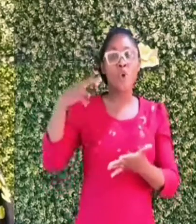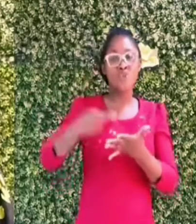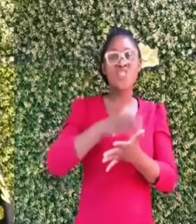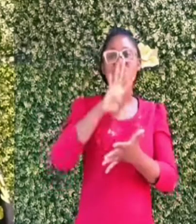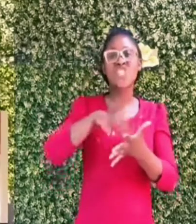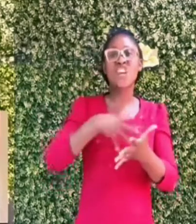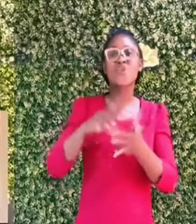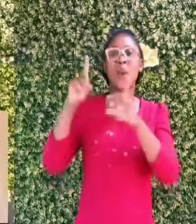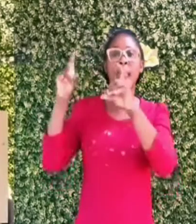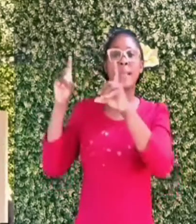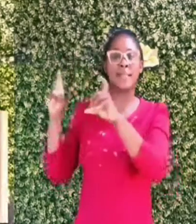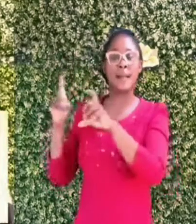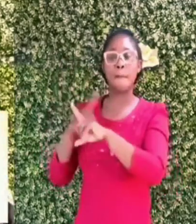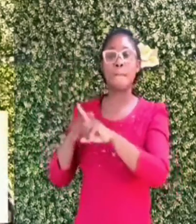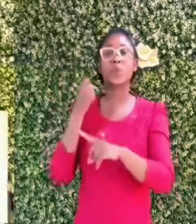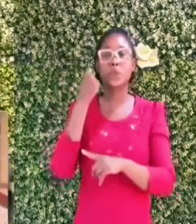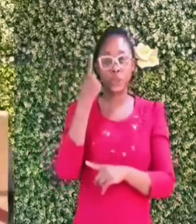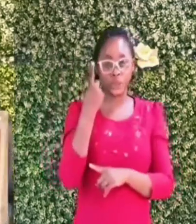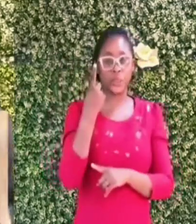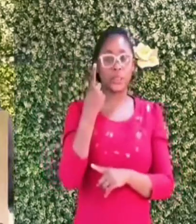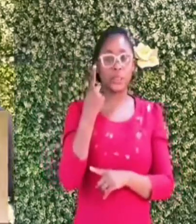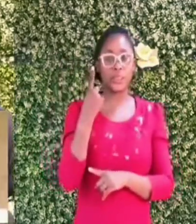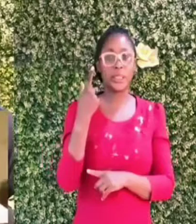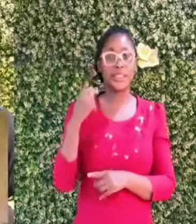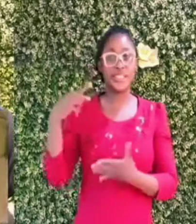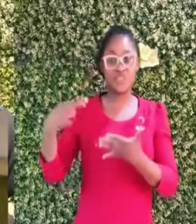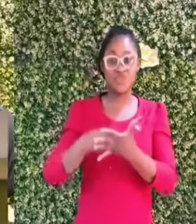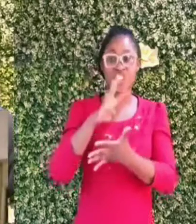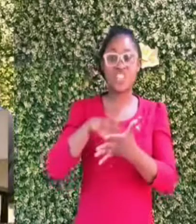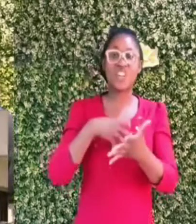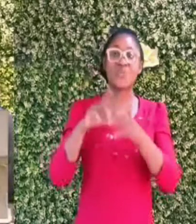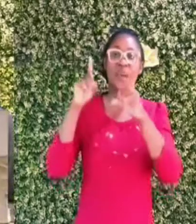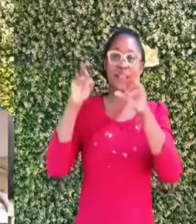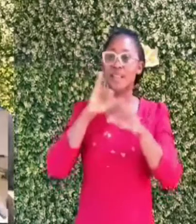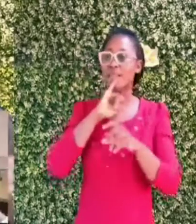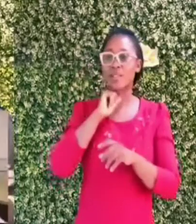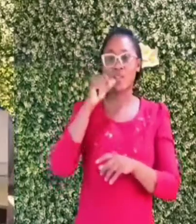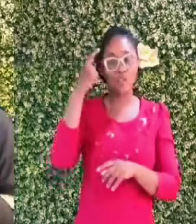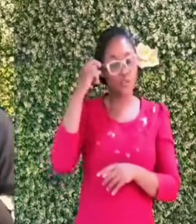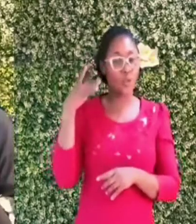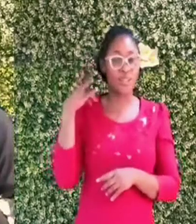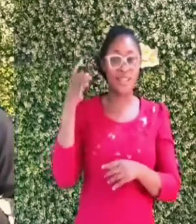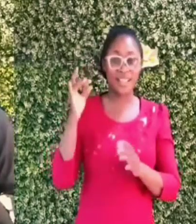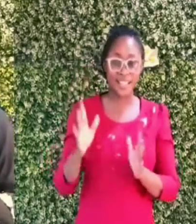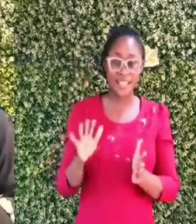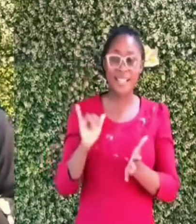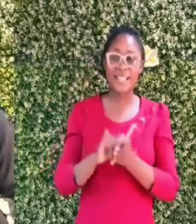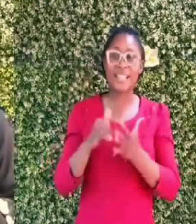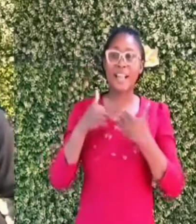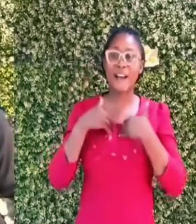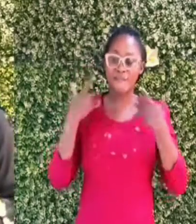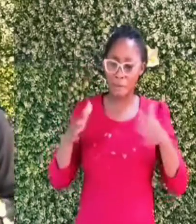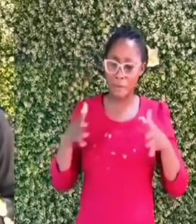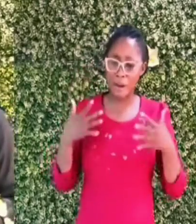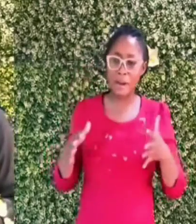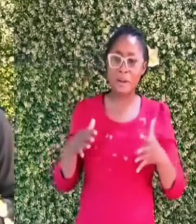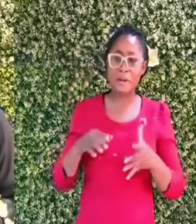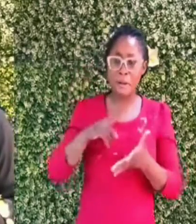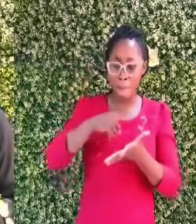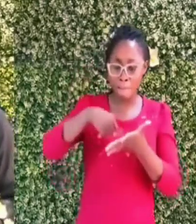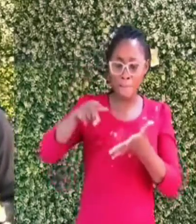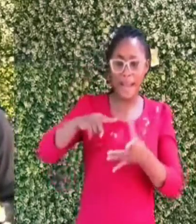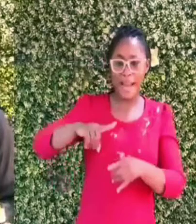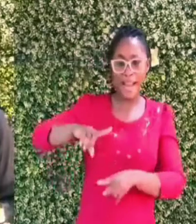exam. But note, the rescheduled examination is not for candidates that have already been marked late